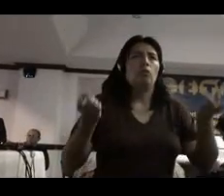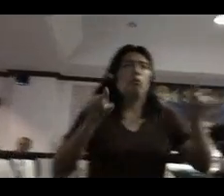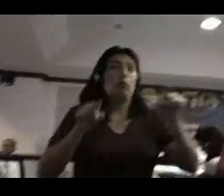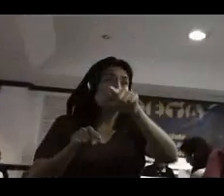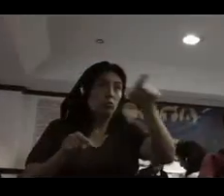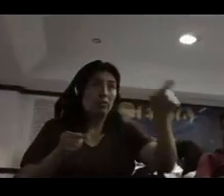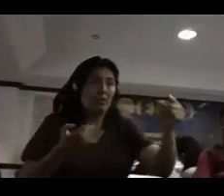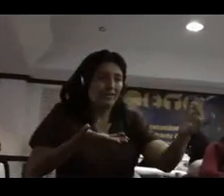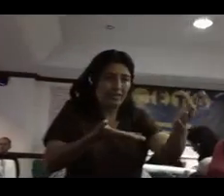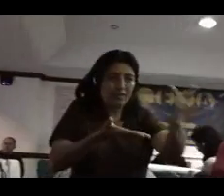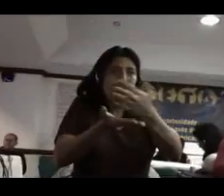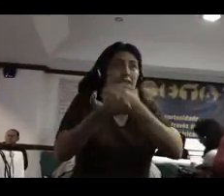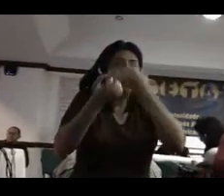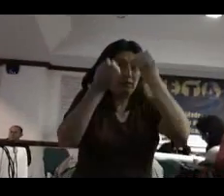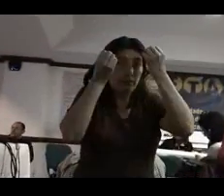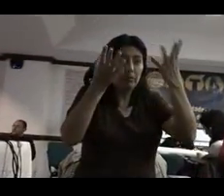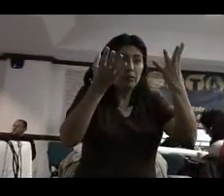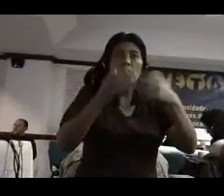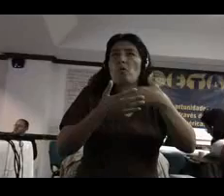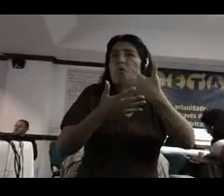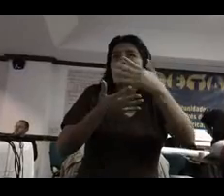as long as it's participatory.